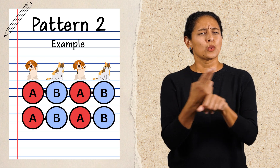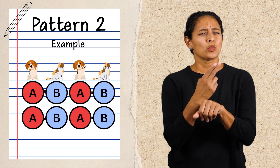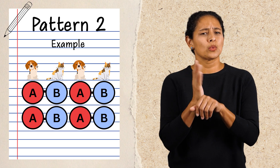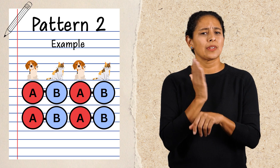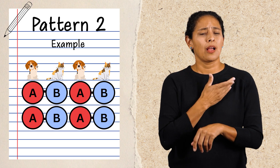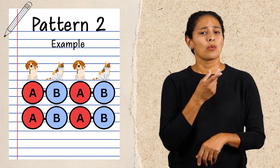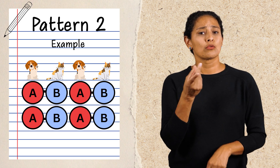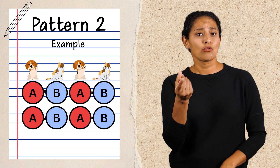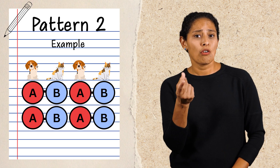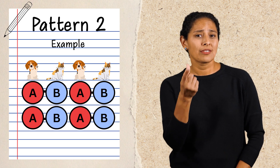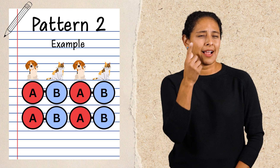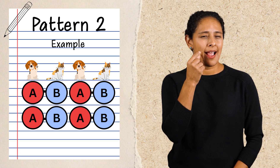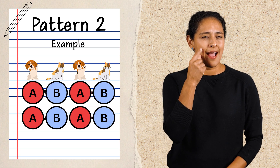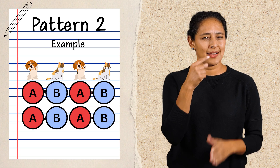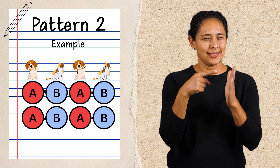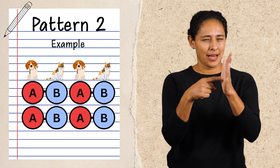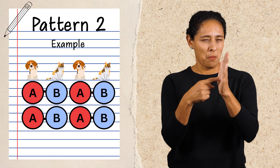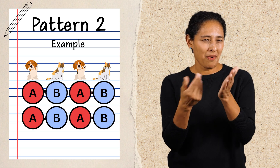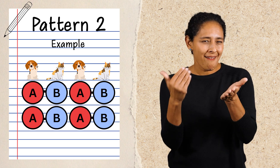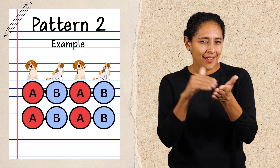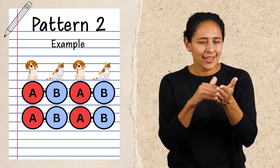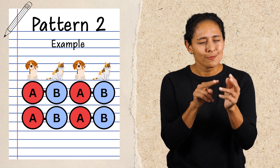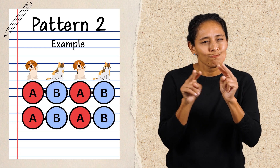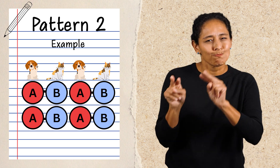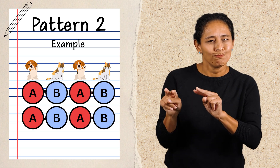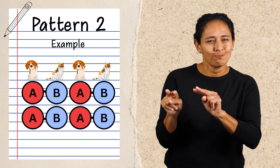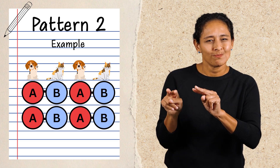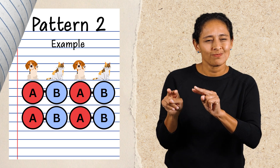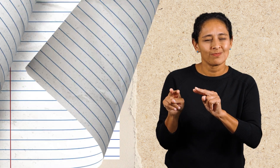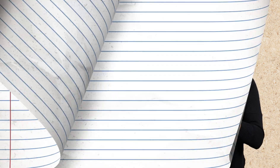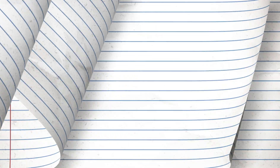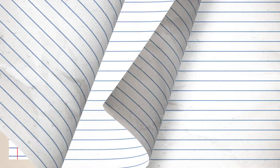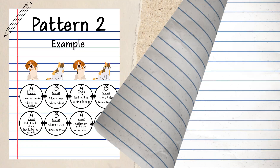Let's use our dogs and cats again as an example.